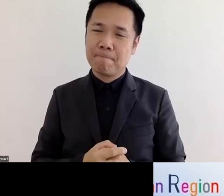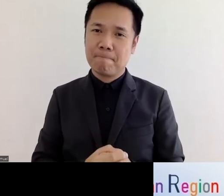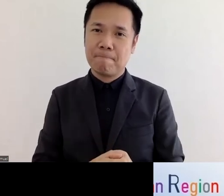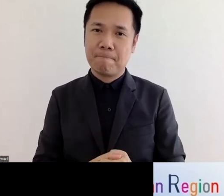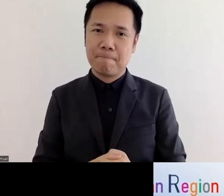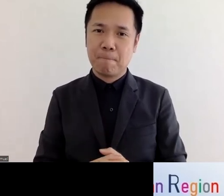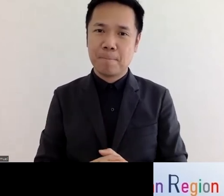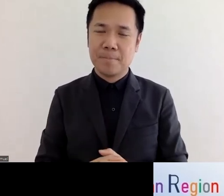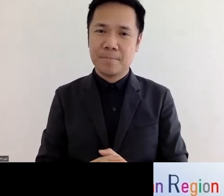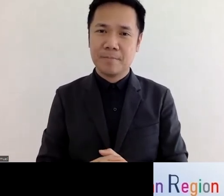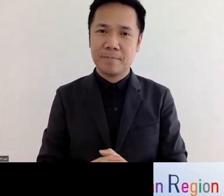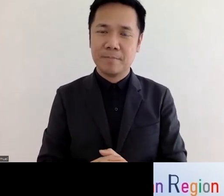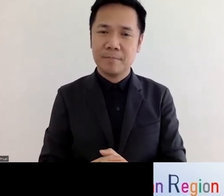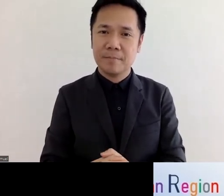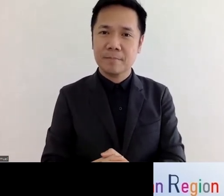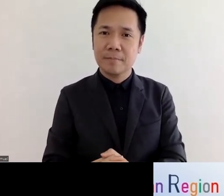My